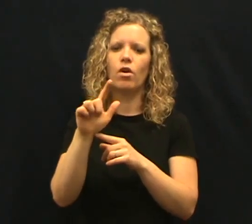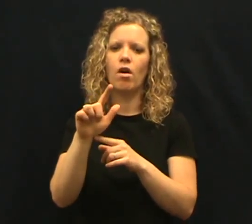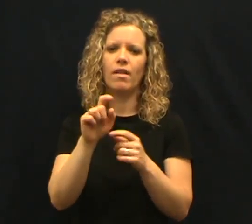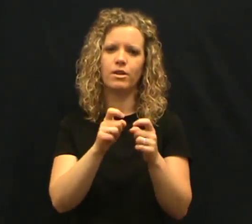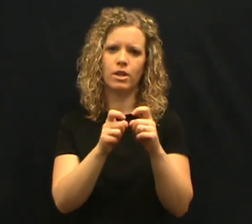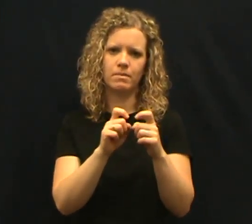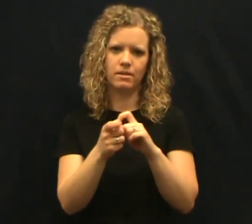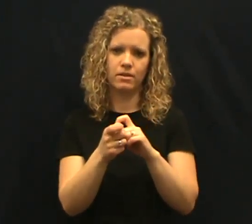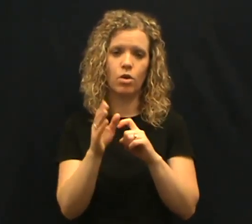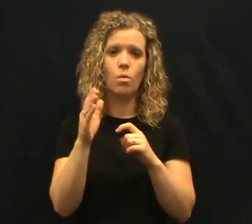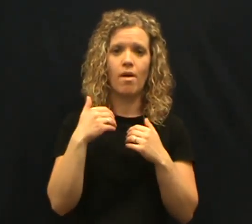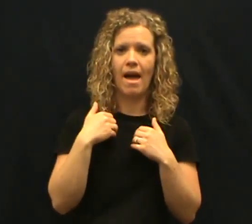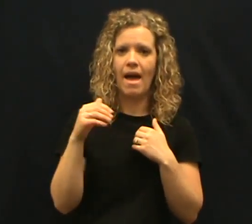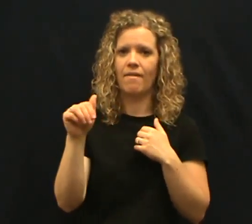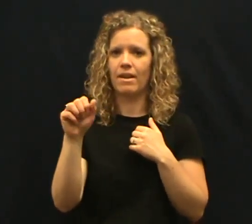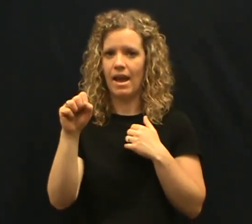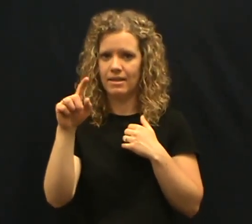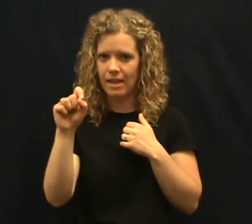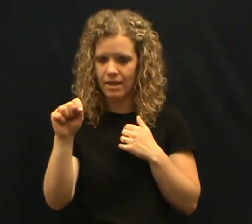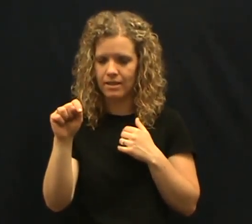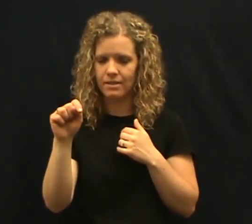expense to record the using up of an asset.